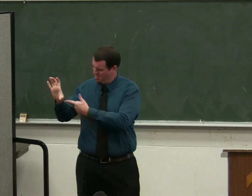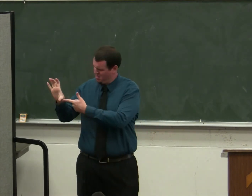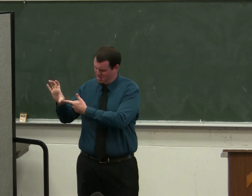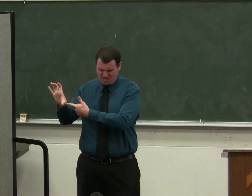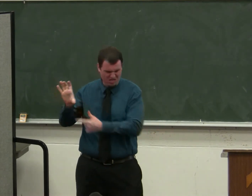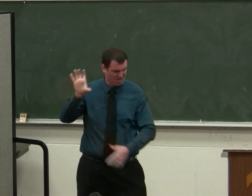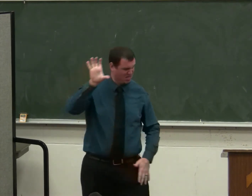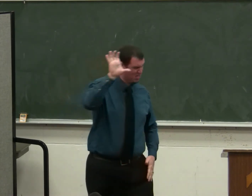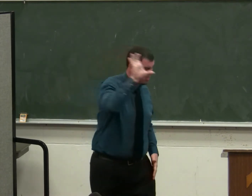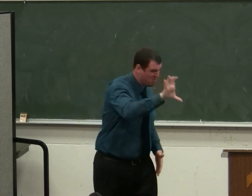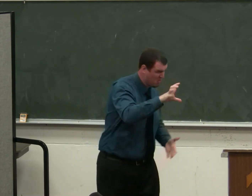But